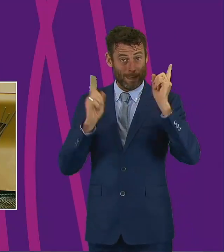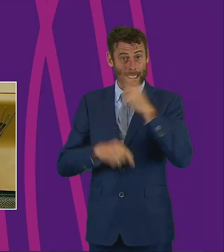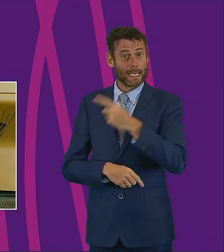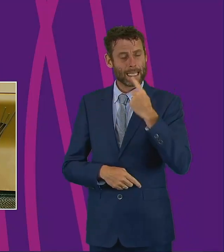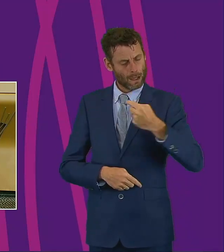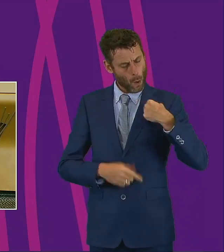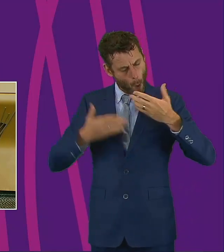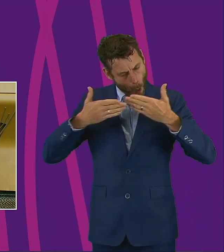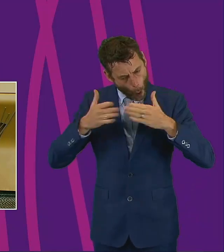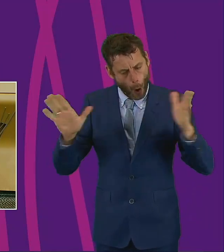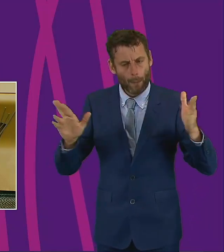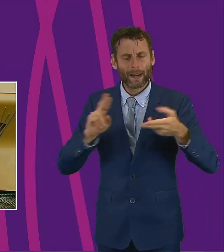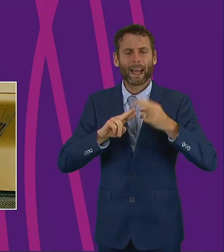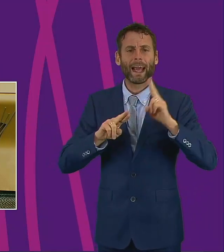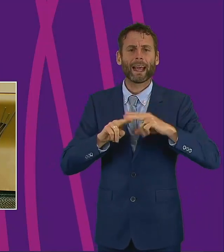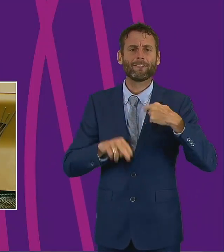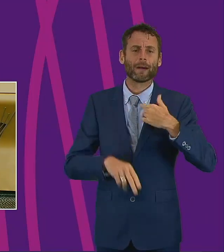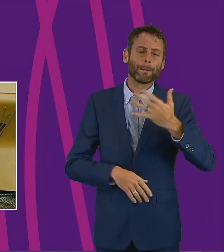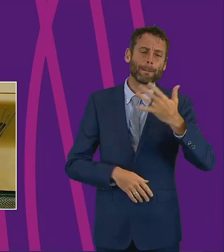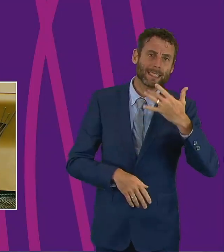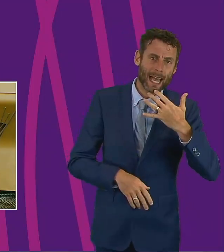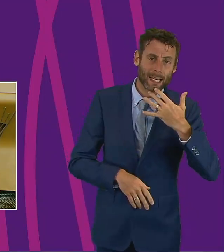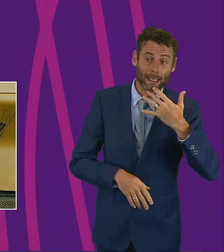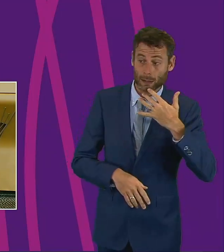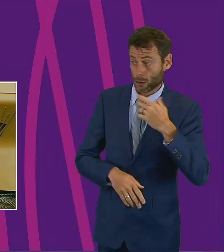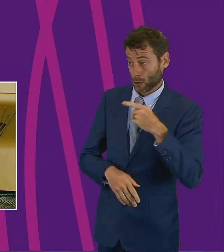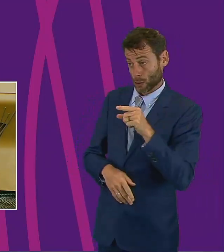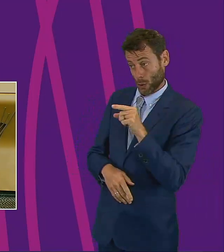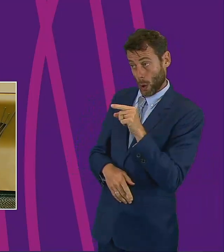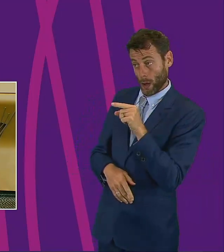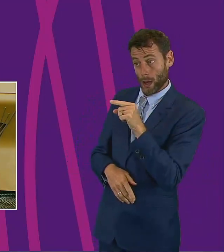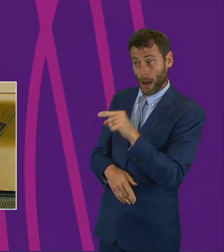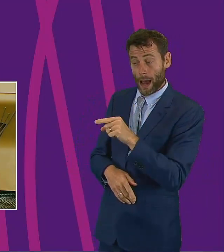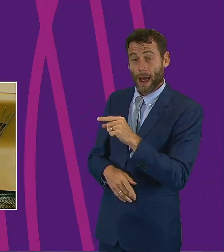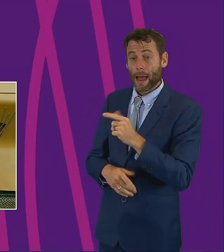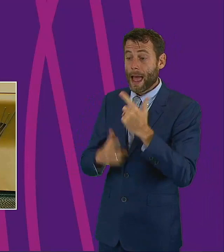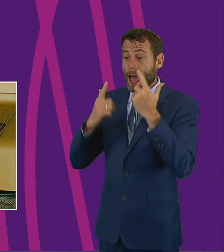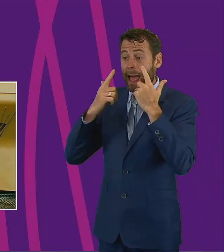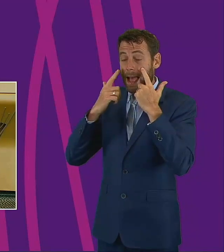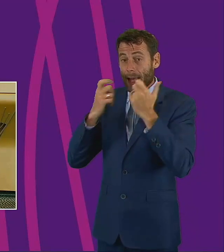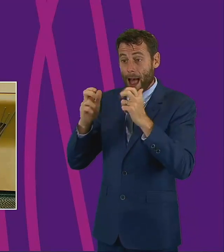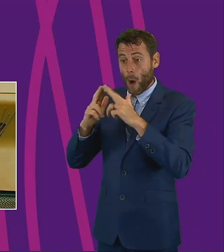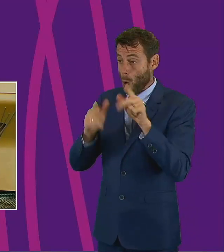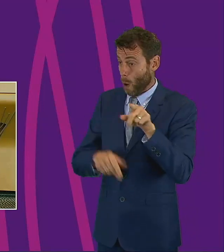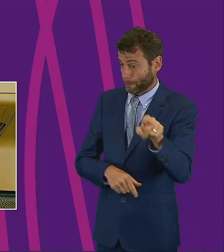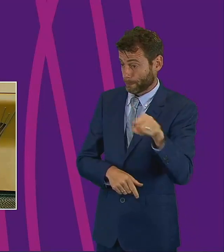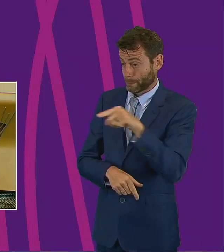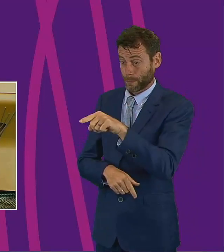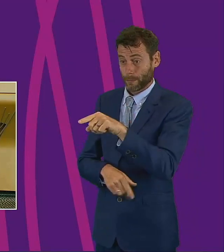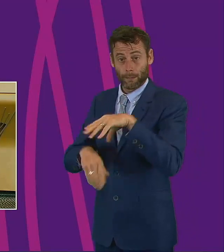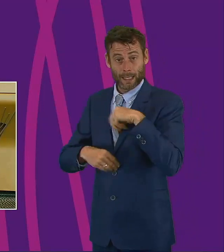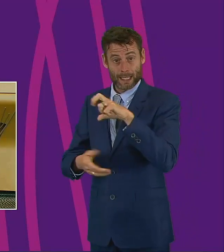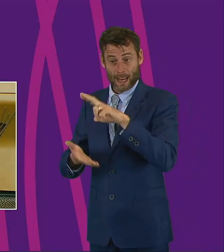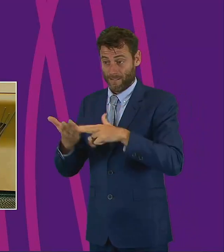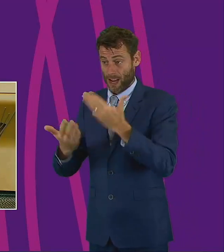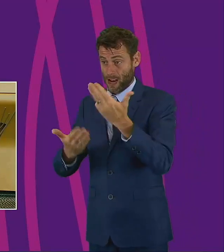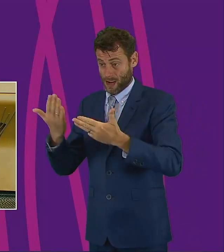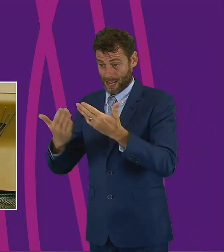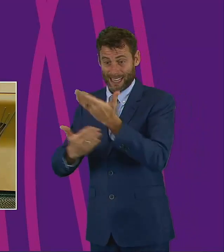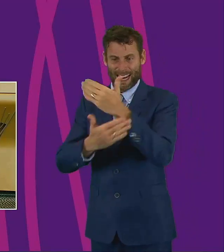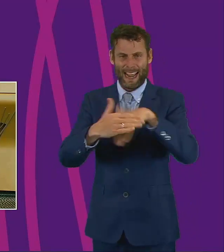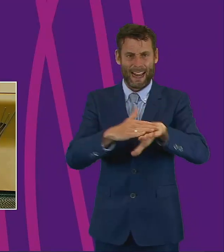about its mistakes, and putting people with COVID into care homes was clearly a mistake, and part of fixing mistakes is working out who knew what and